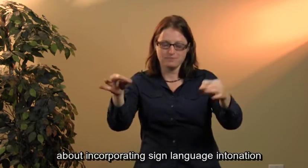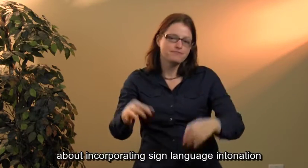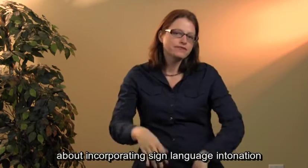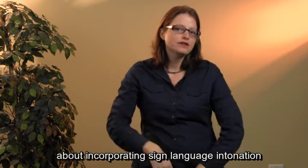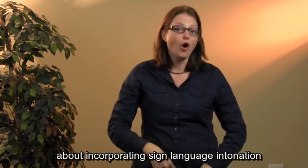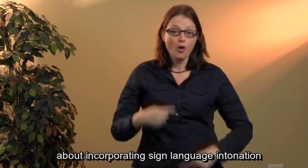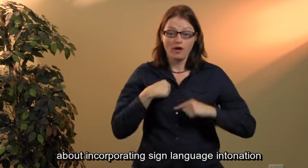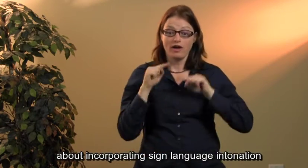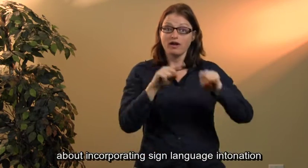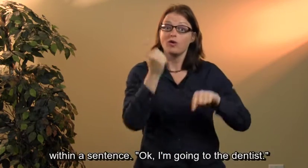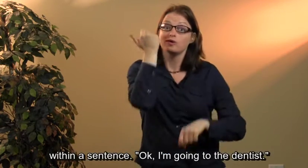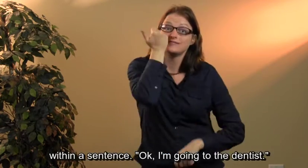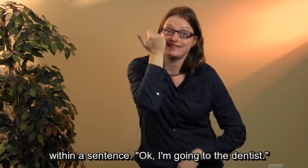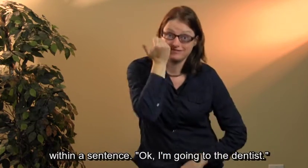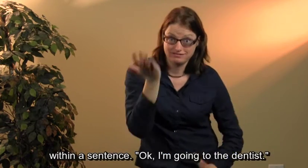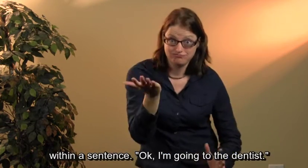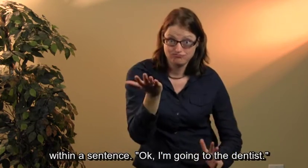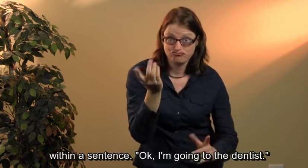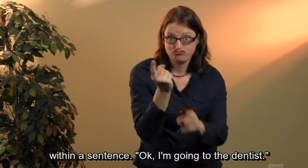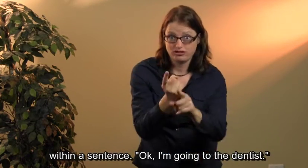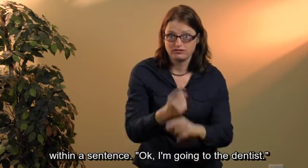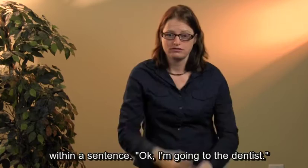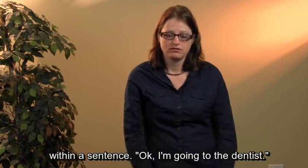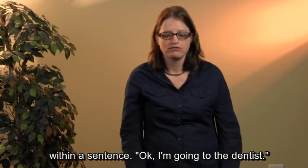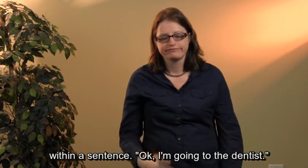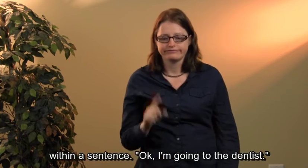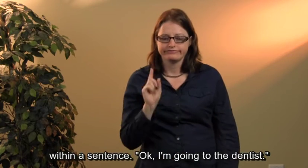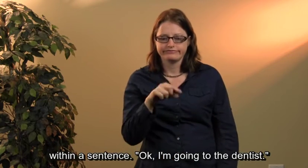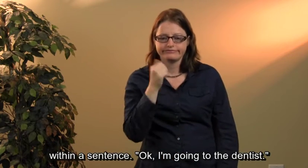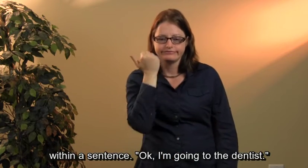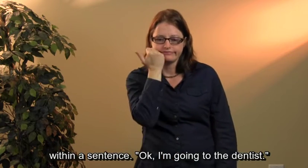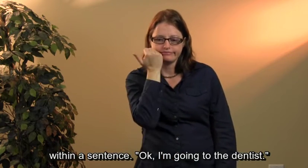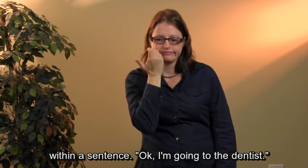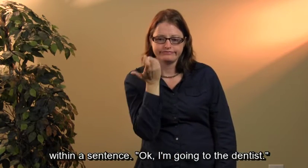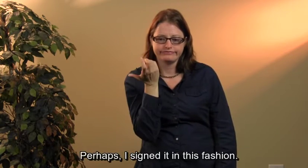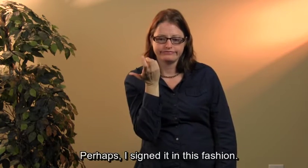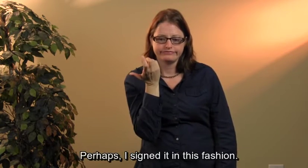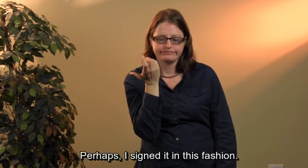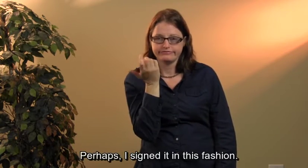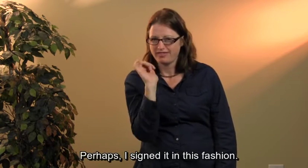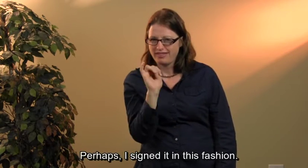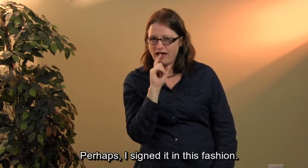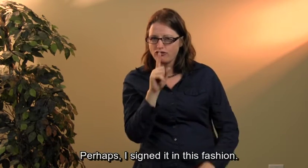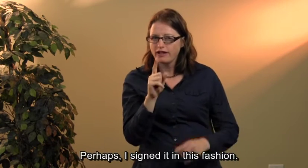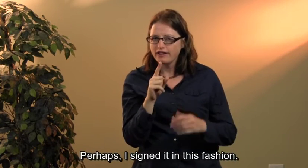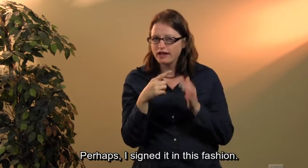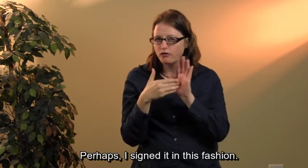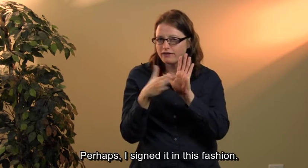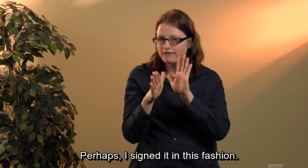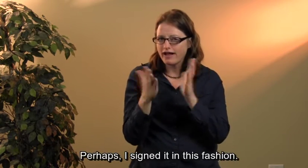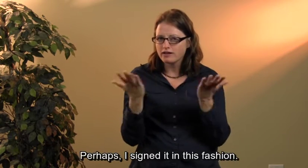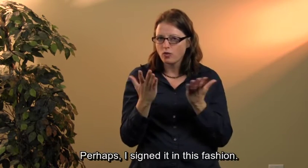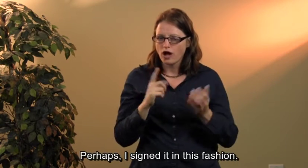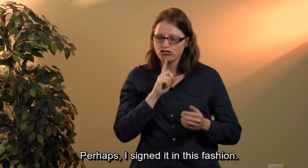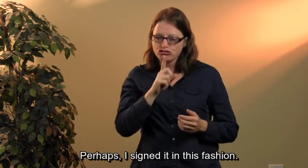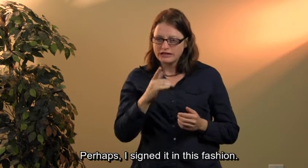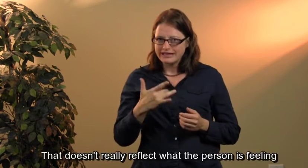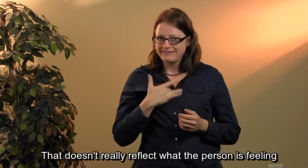language intonation within a sentence. Okay, I'm going to the dentist. Perhaps I signed it in this fashion. That doesn't